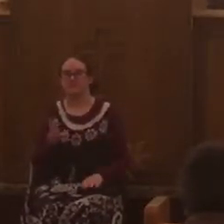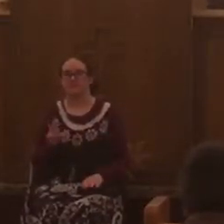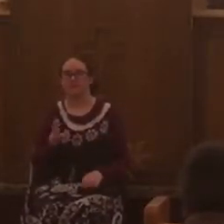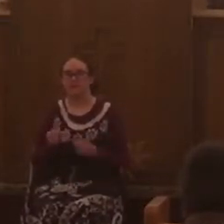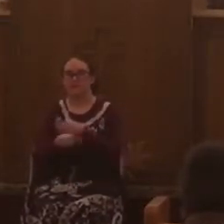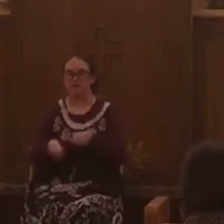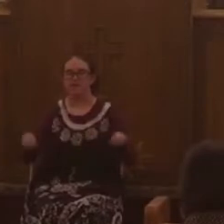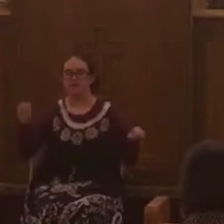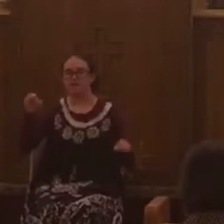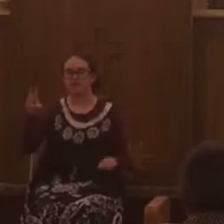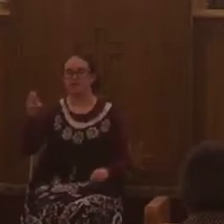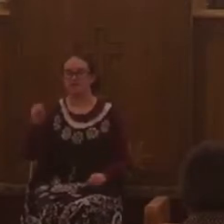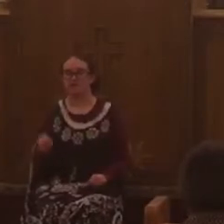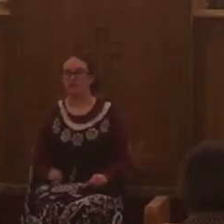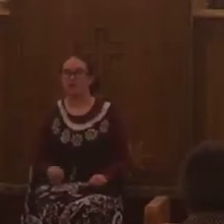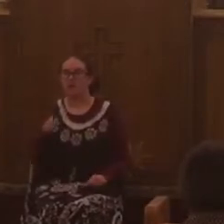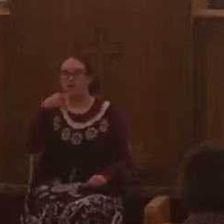guy.